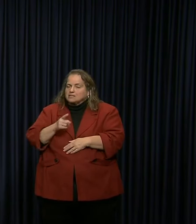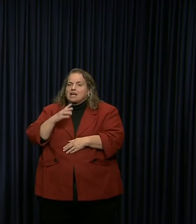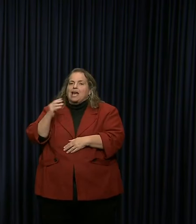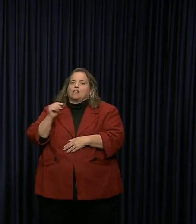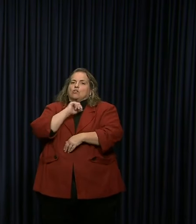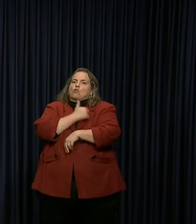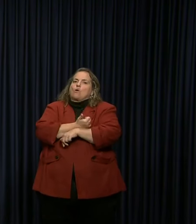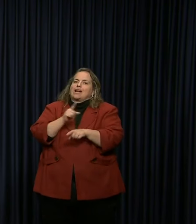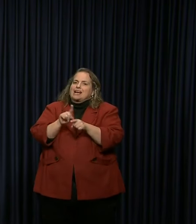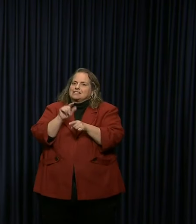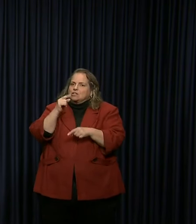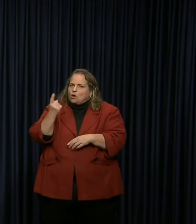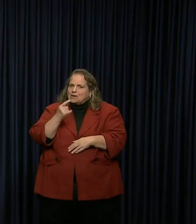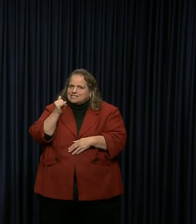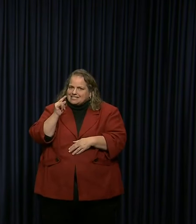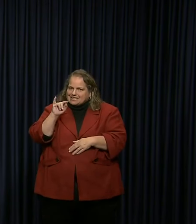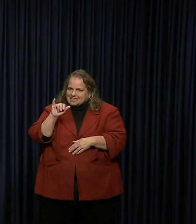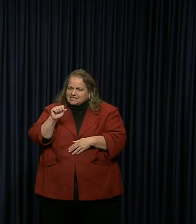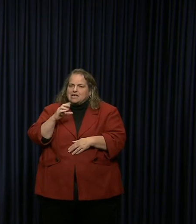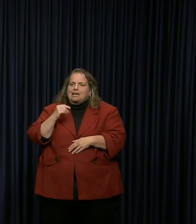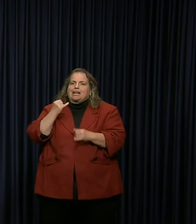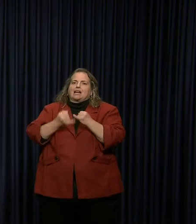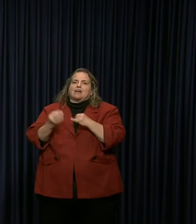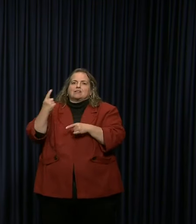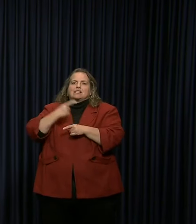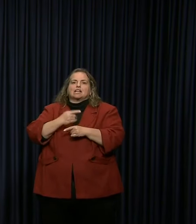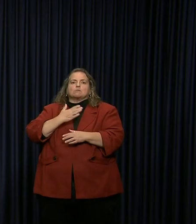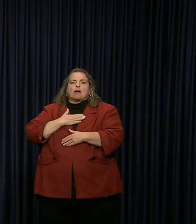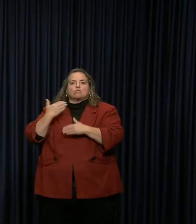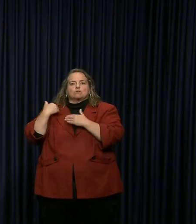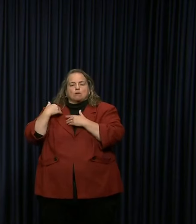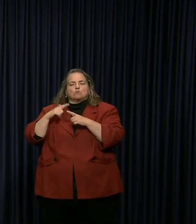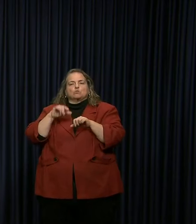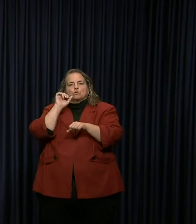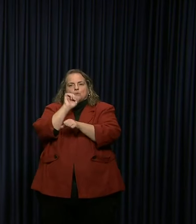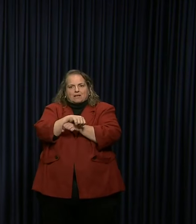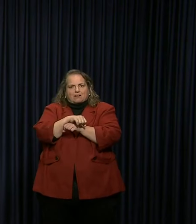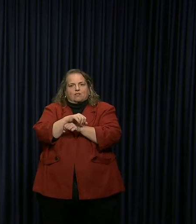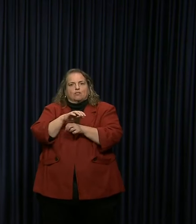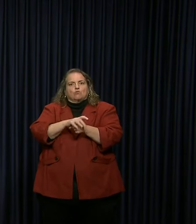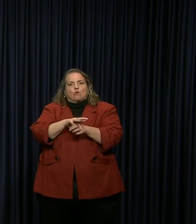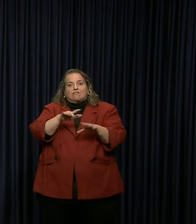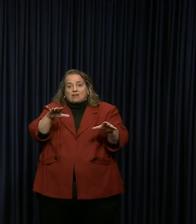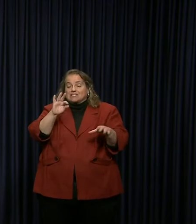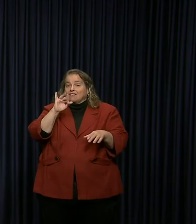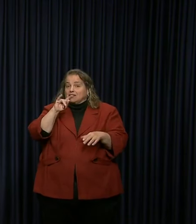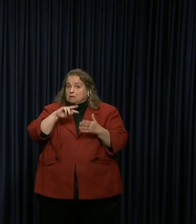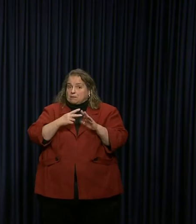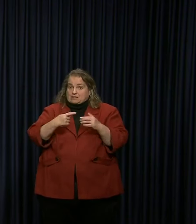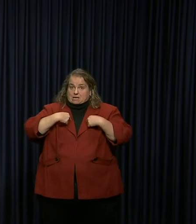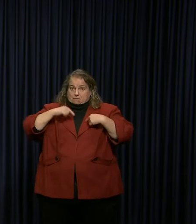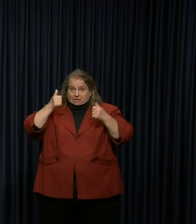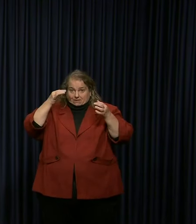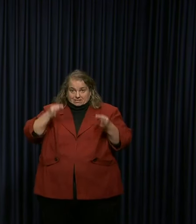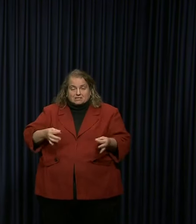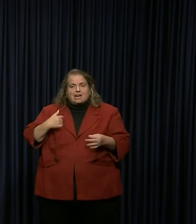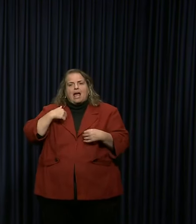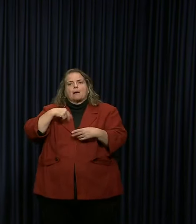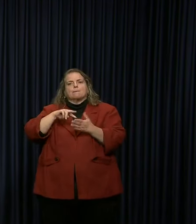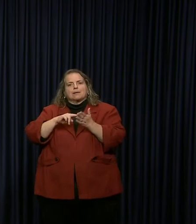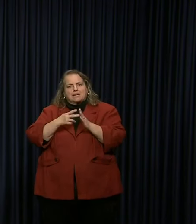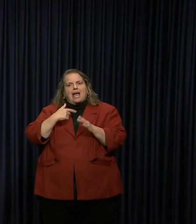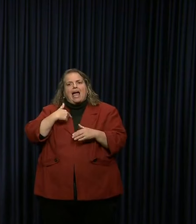at the end of the day, it's my responsibility to do everything I can to defeat this coronavirus. And if it's going to come down to me, I just want to make sure I've